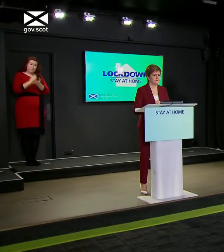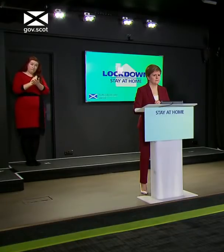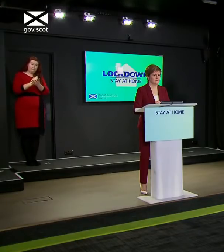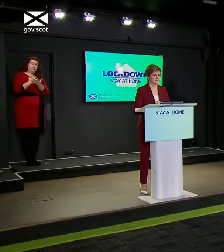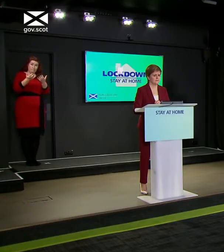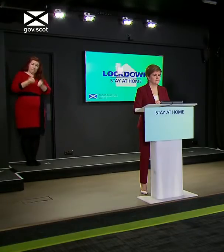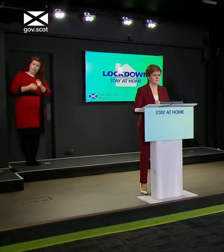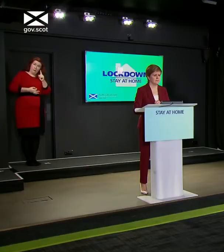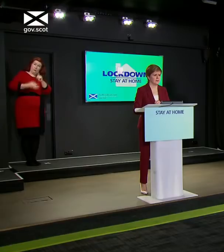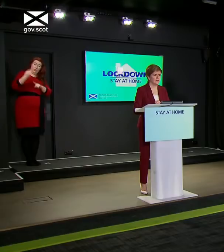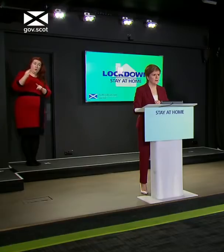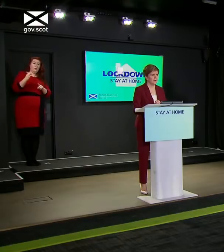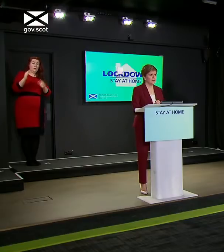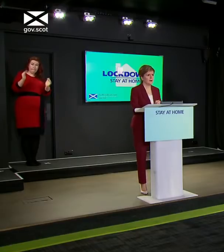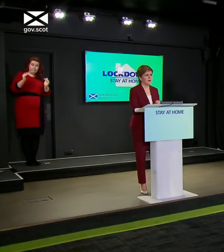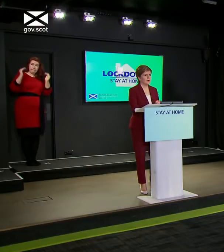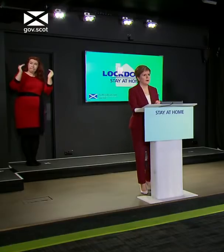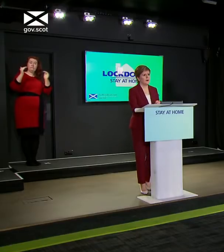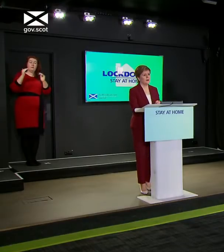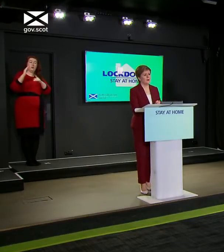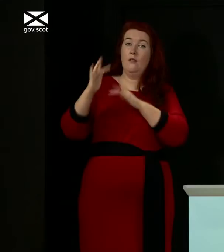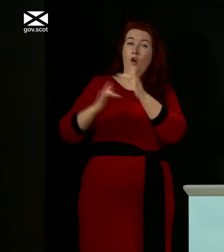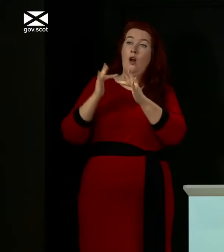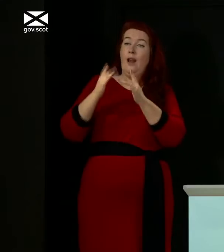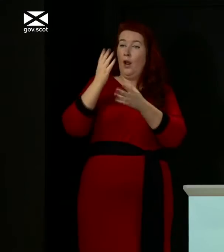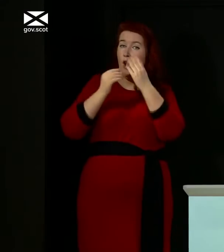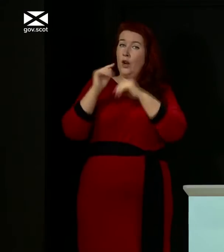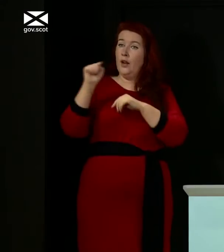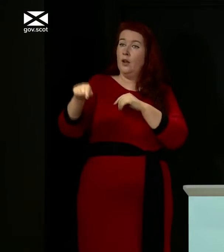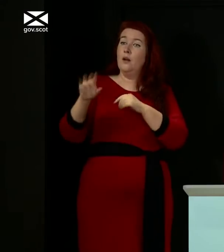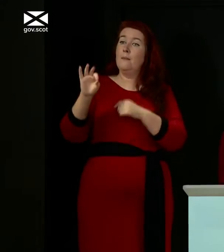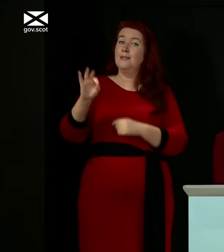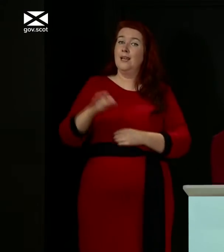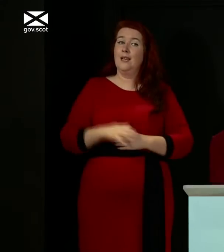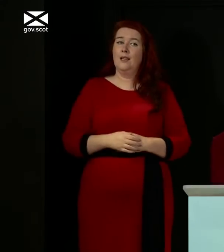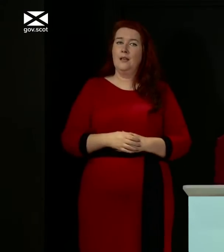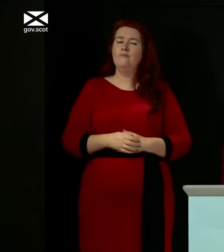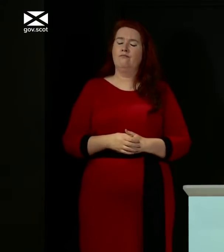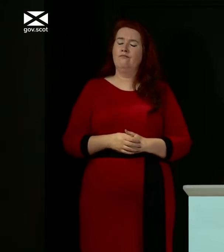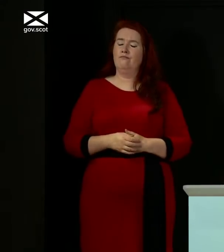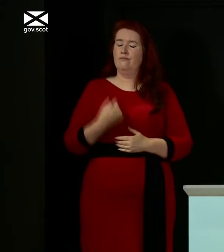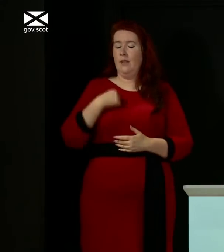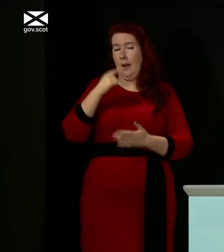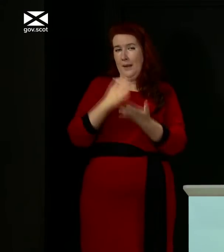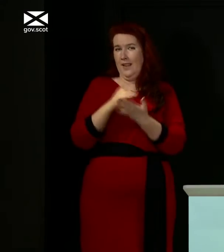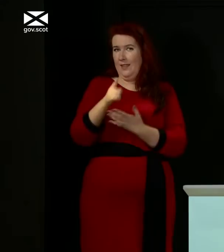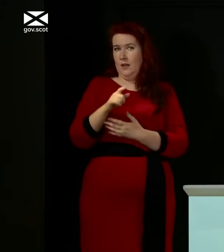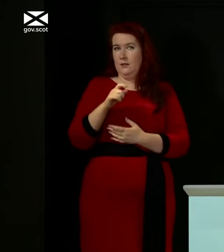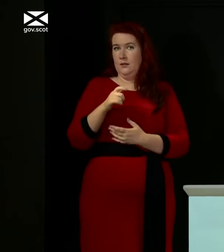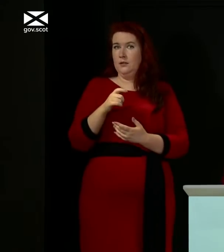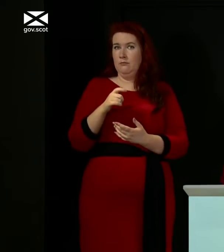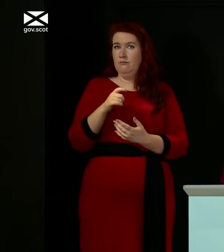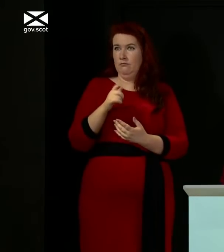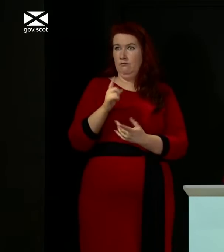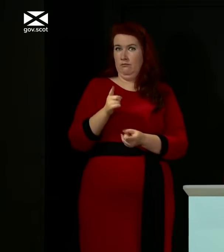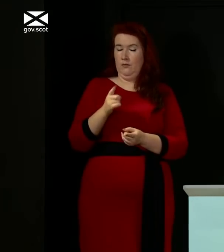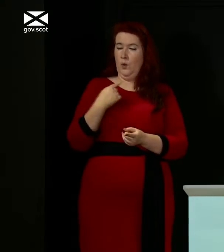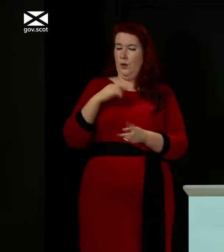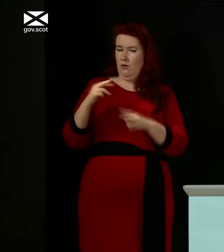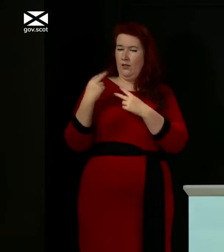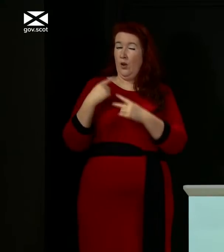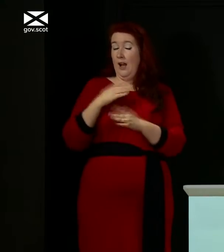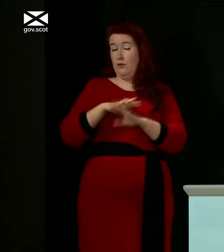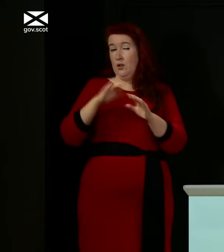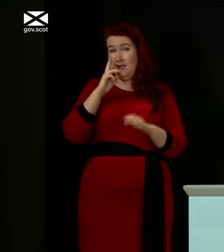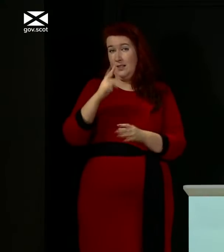improved standard of online learning on Monday? Thank you. I do believe that's the case. We keep that under review. I've not seen the comments you're quoting to me there,